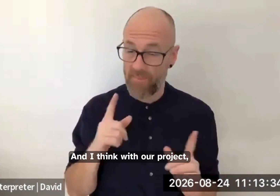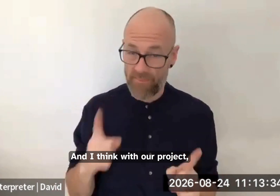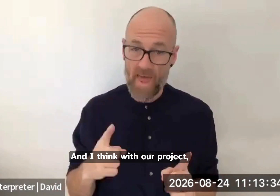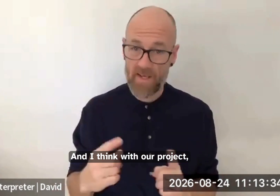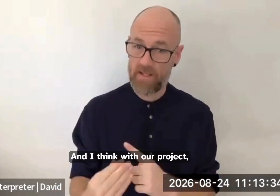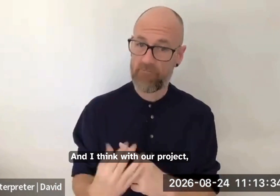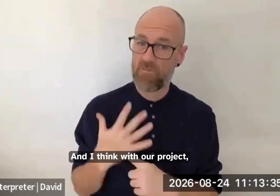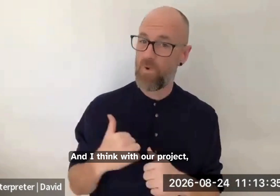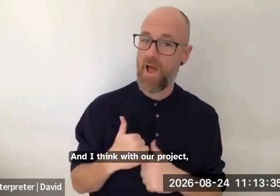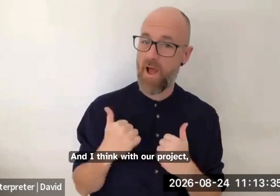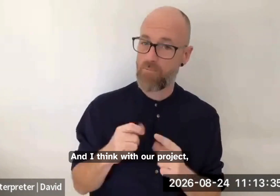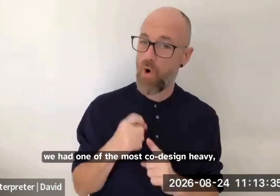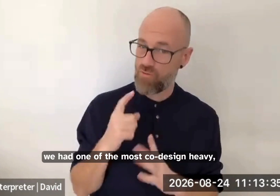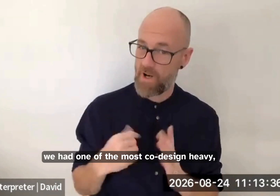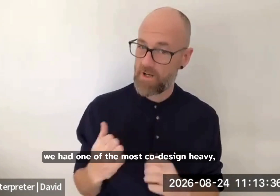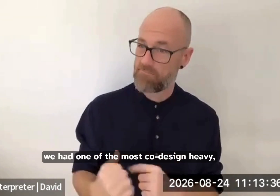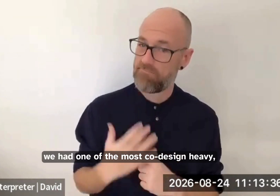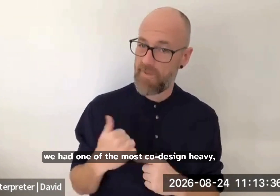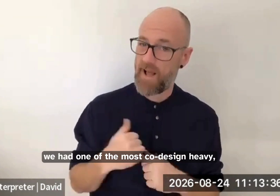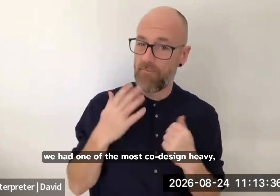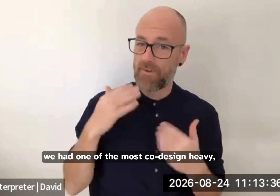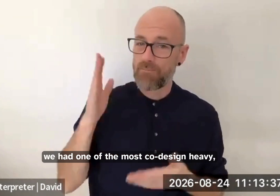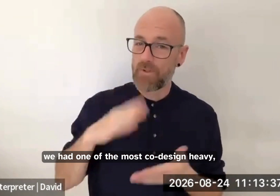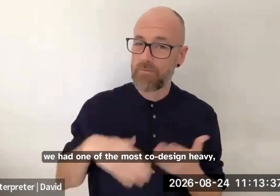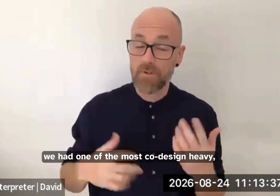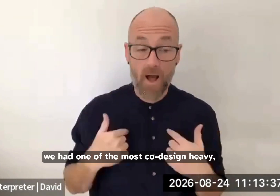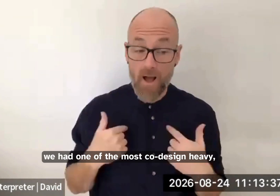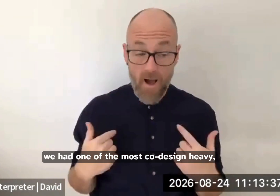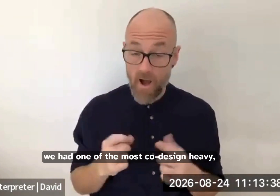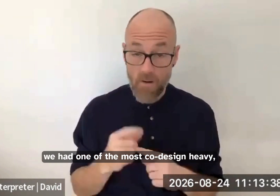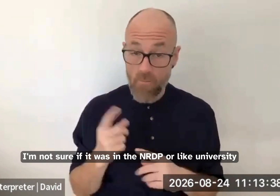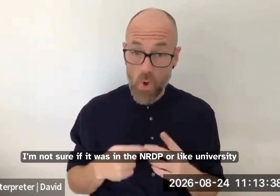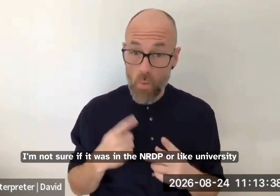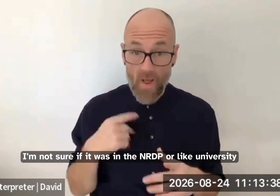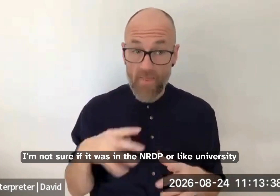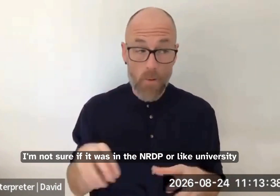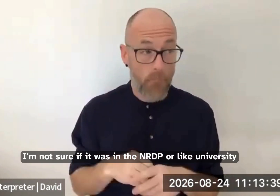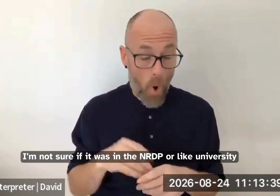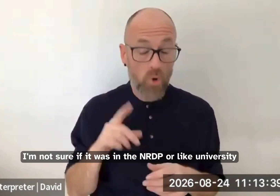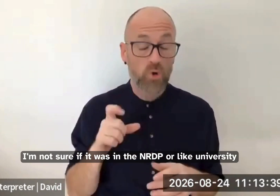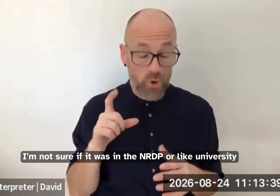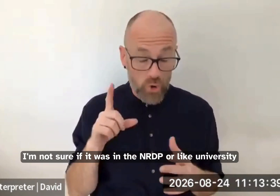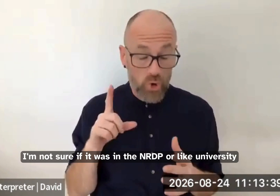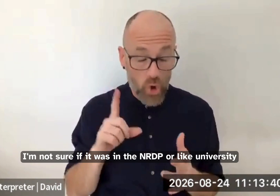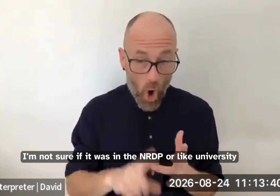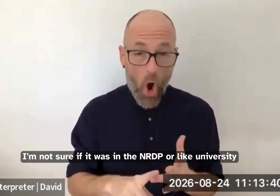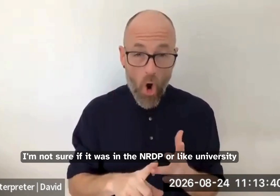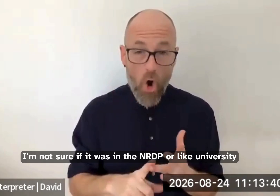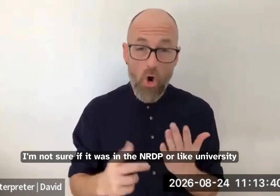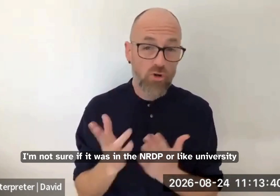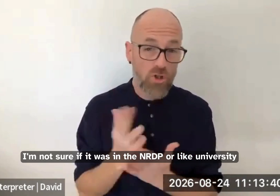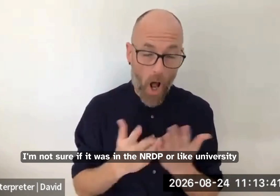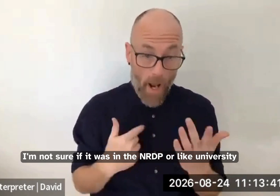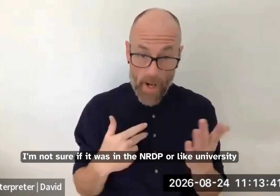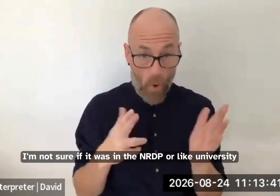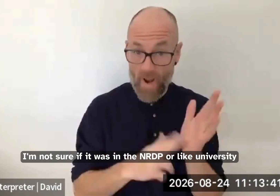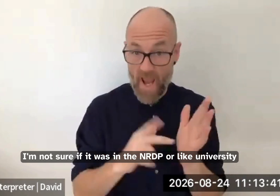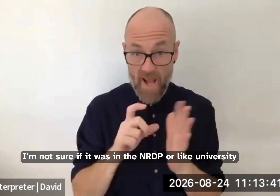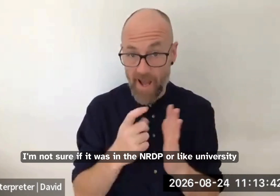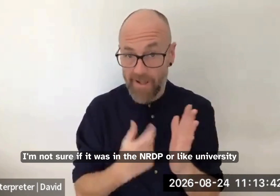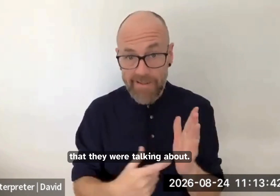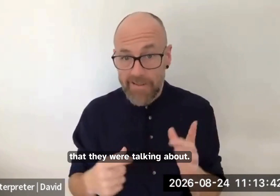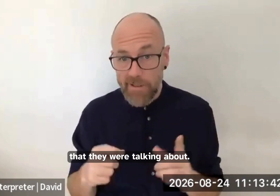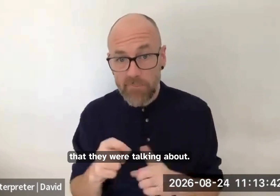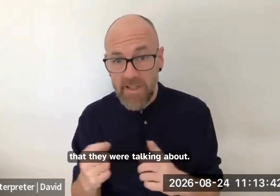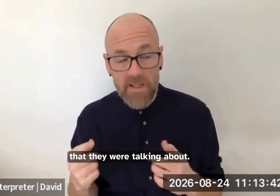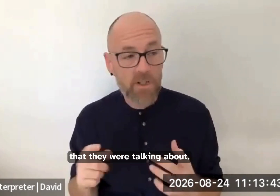experiences. And I think with our project, we had one of the most co-design heavy, I'm not sure if it was in the NRDP or like